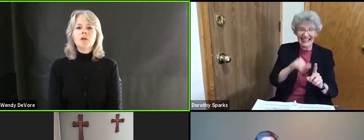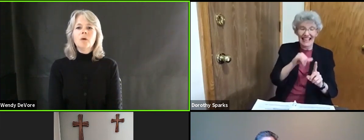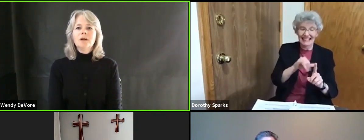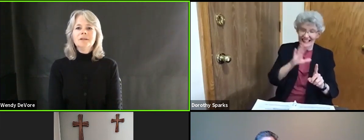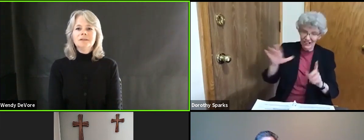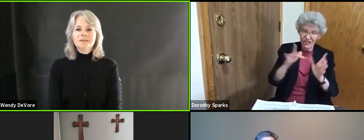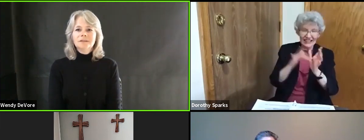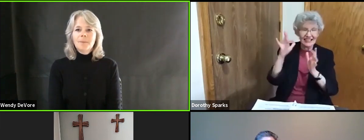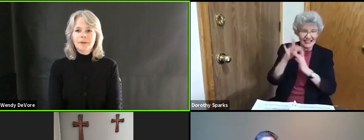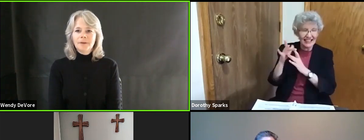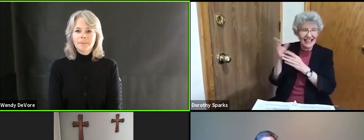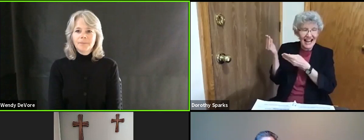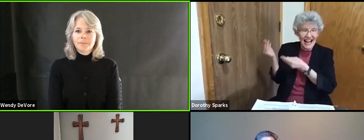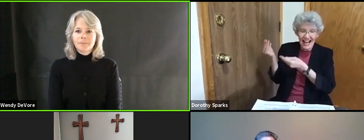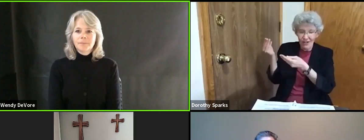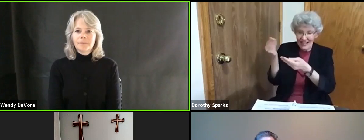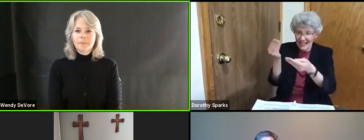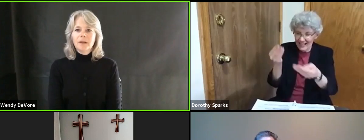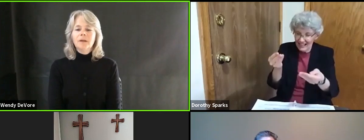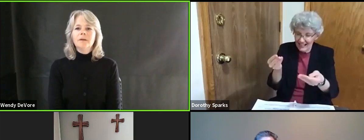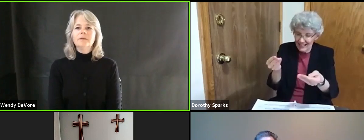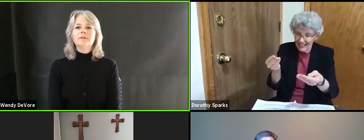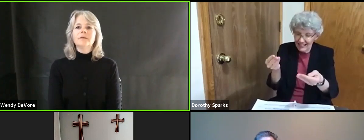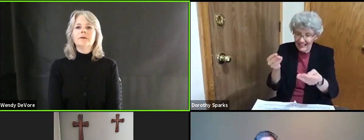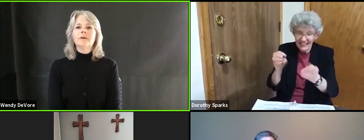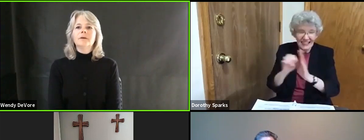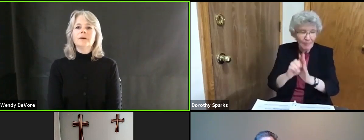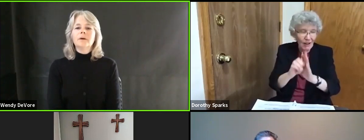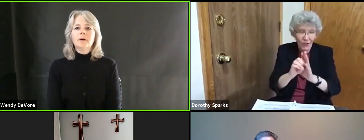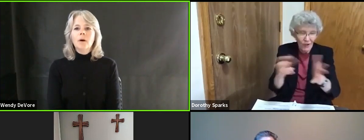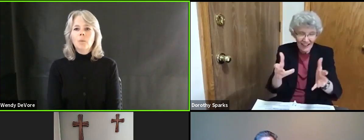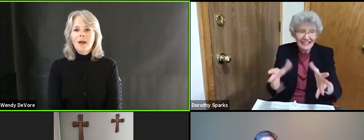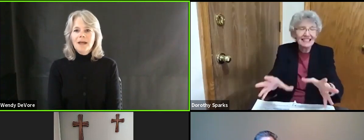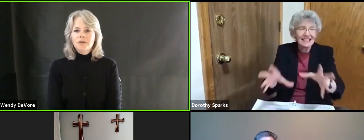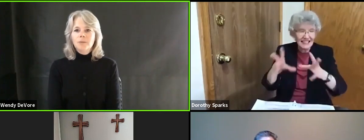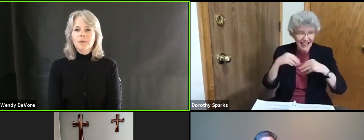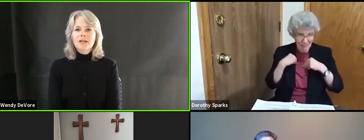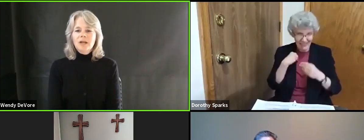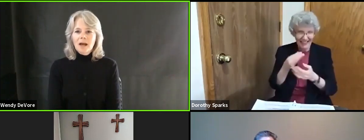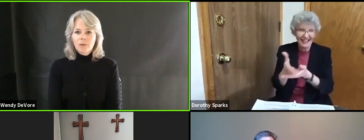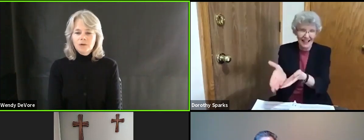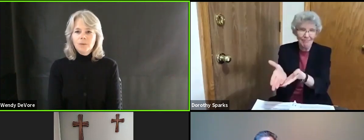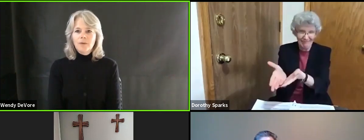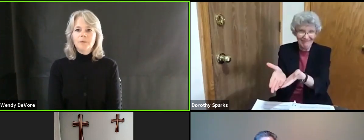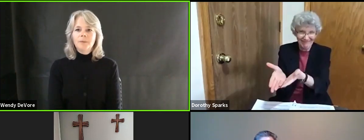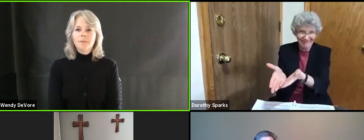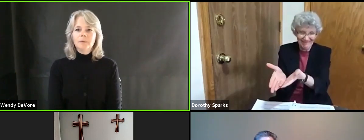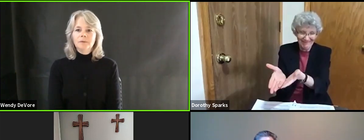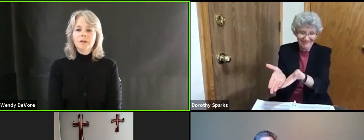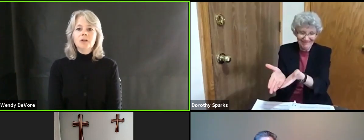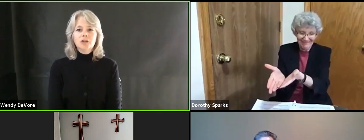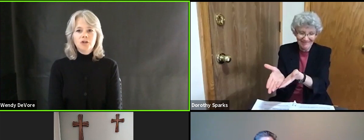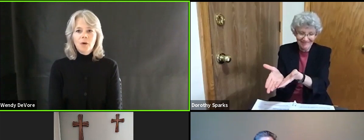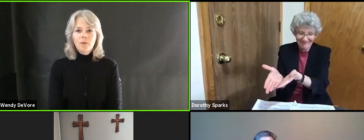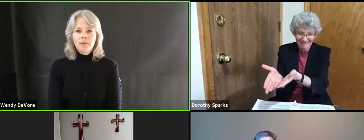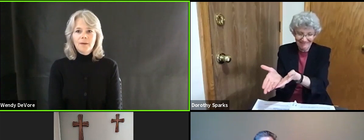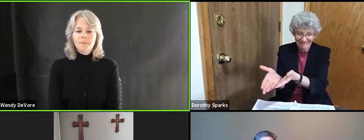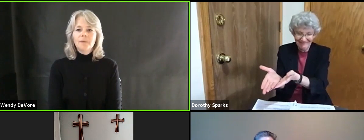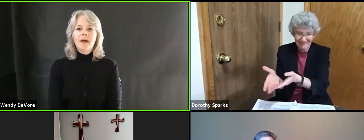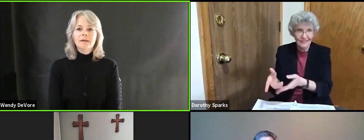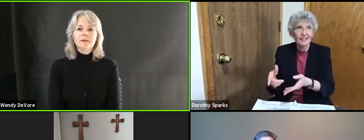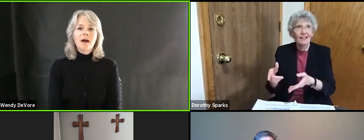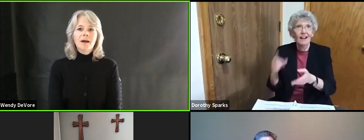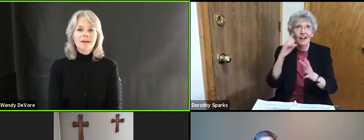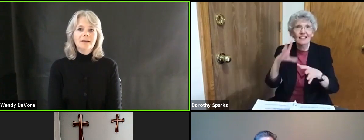So the Lord's Supper is a way to reach out to other people, to show